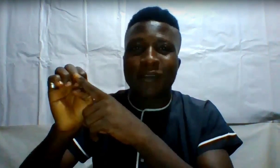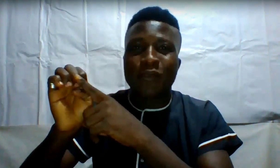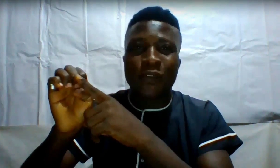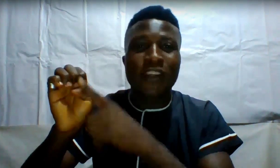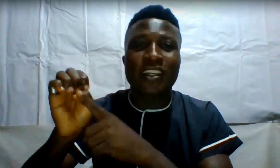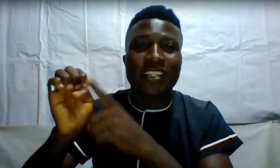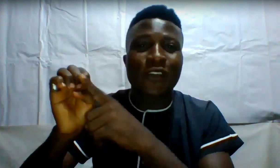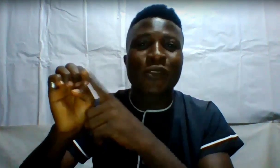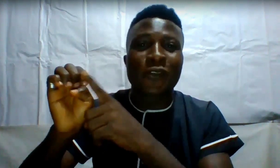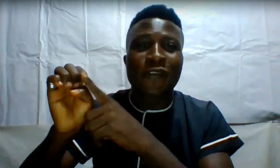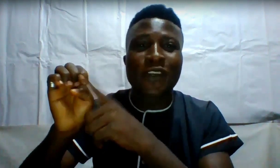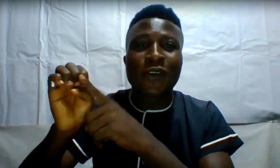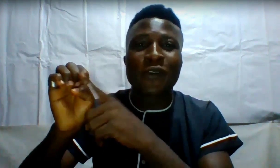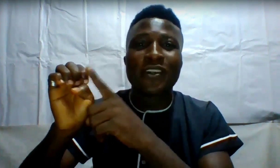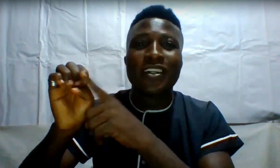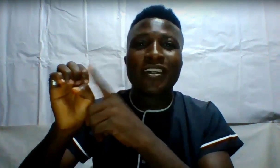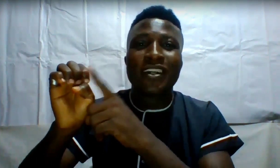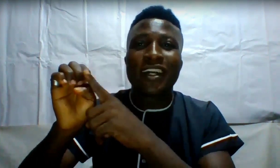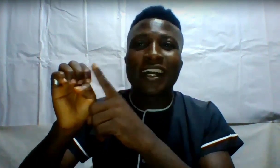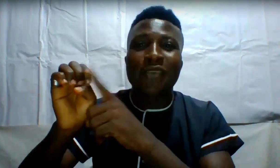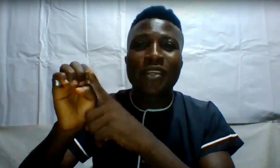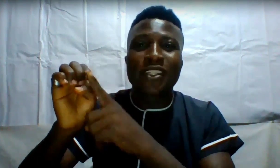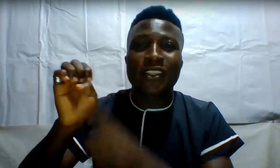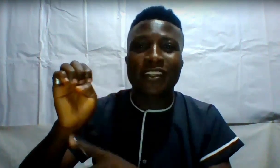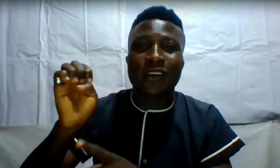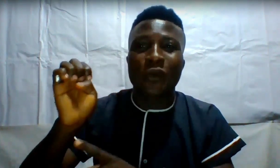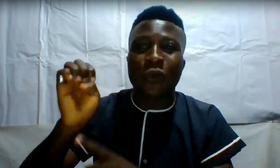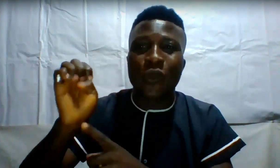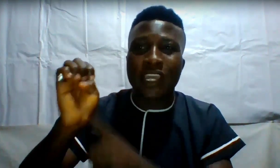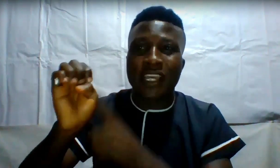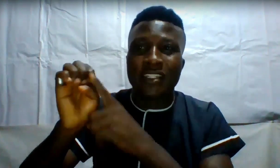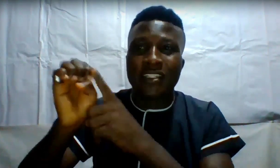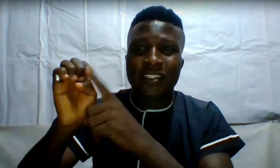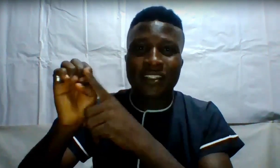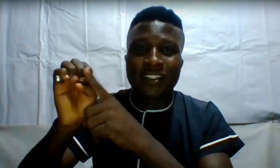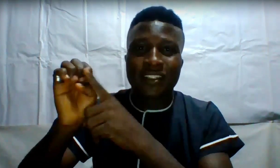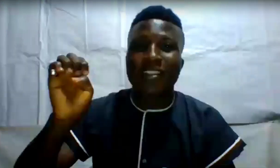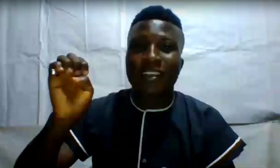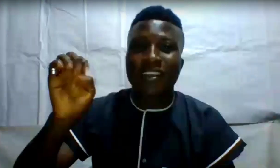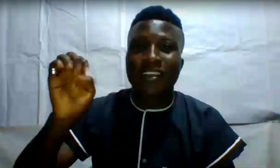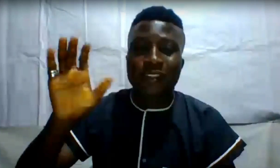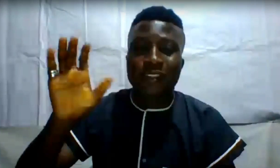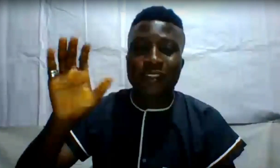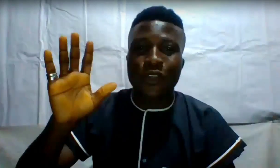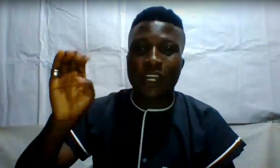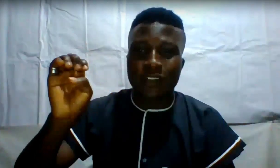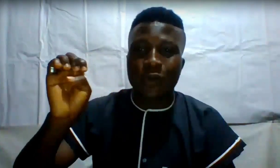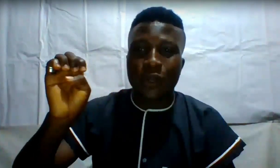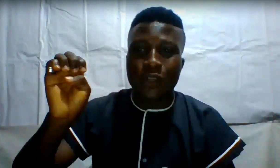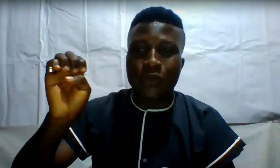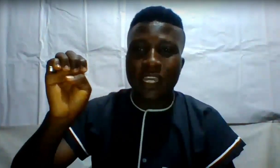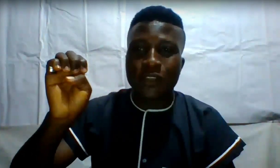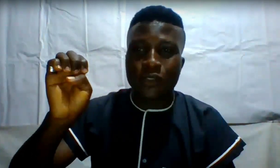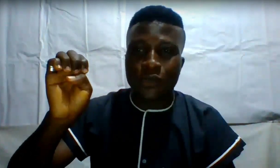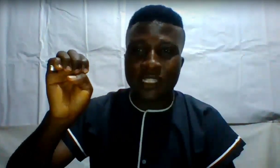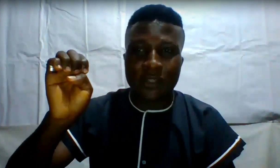to feel a bit weird doing this. So, but don't worry, you get used to it along the